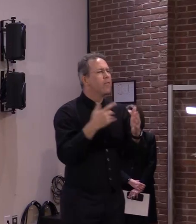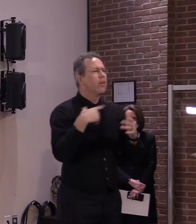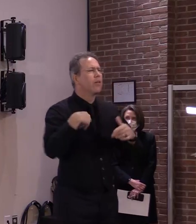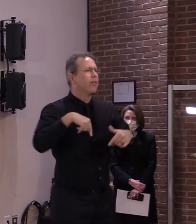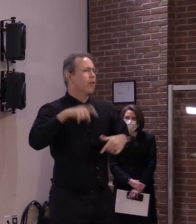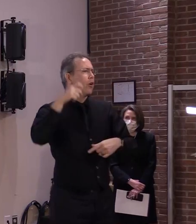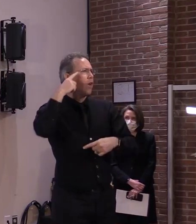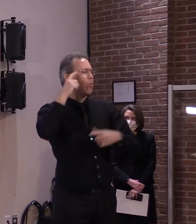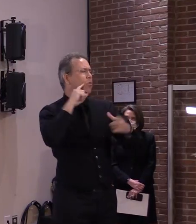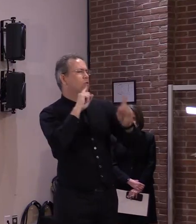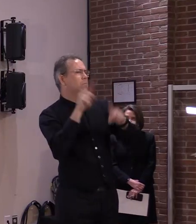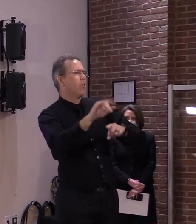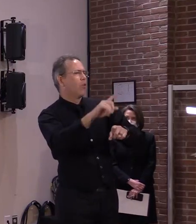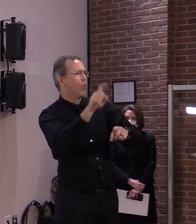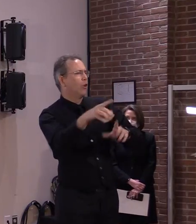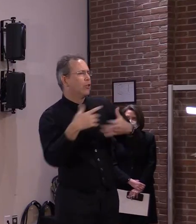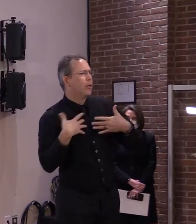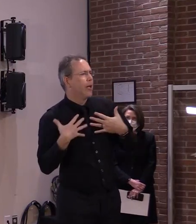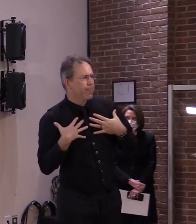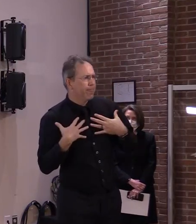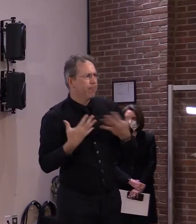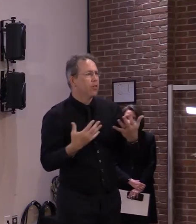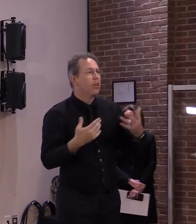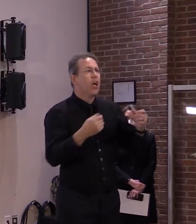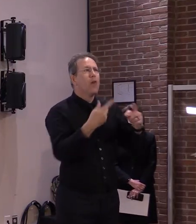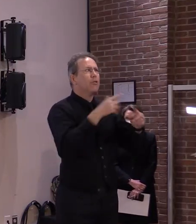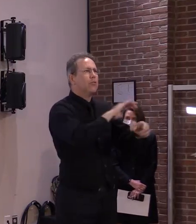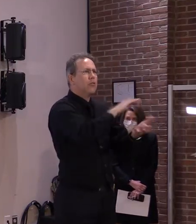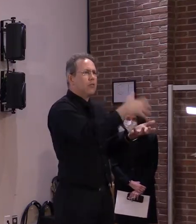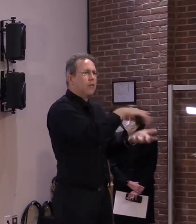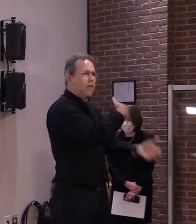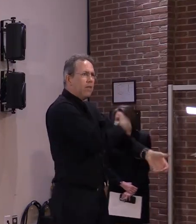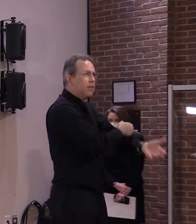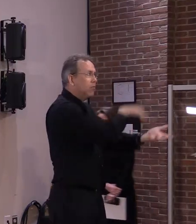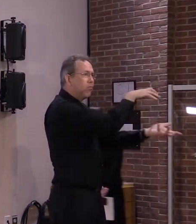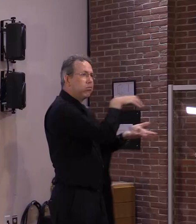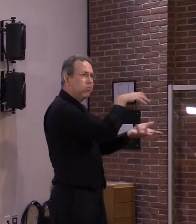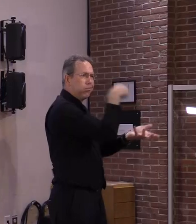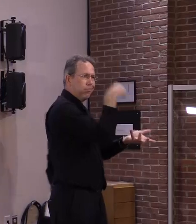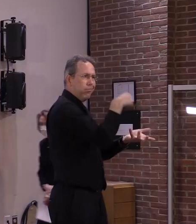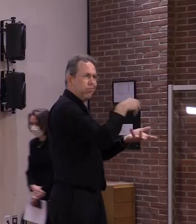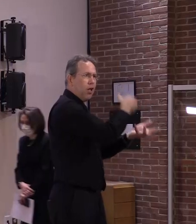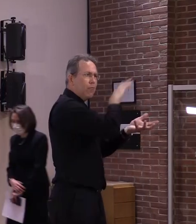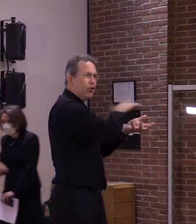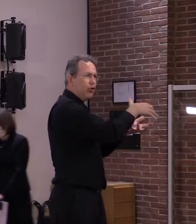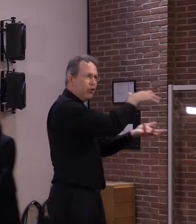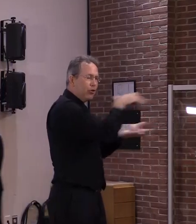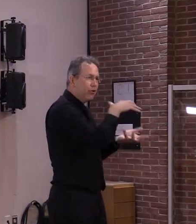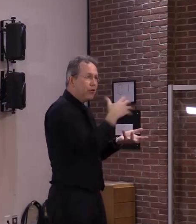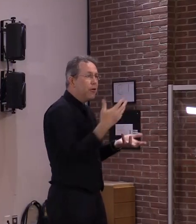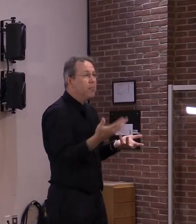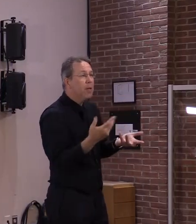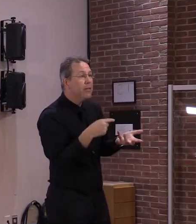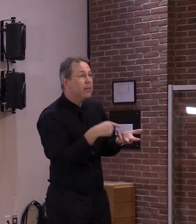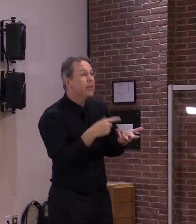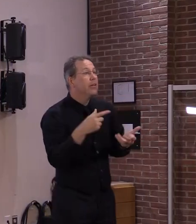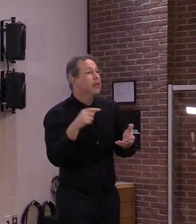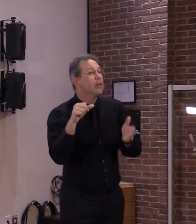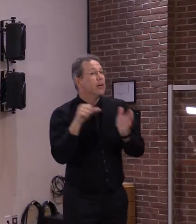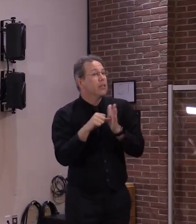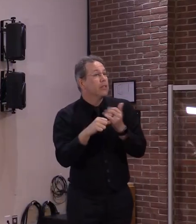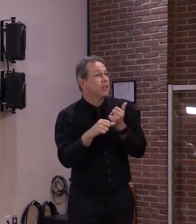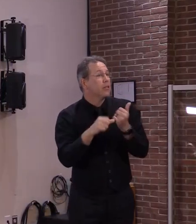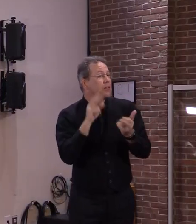much vaccine's coming into the state. But Deputy Secretary Samuelson, did you have something to say about the appointments as